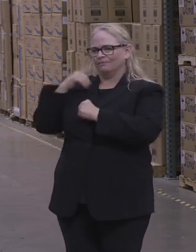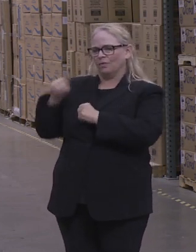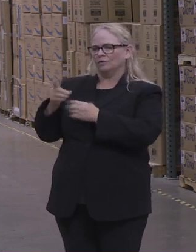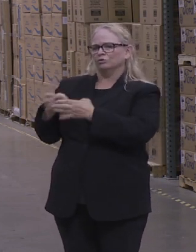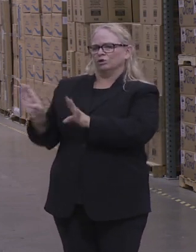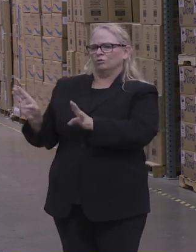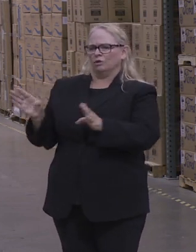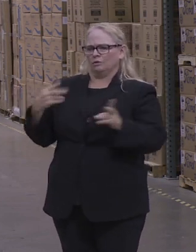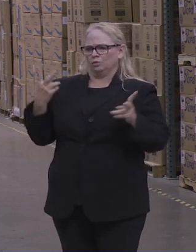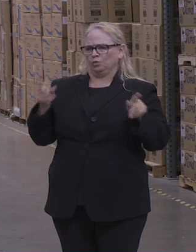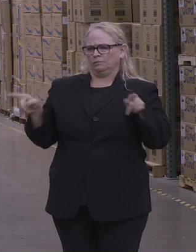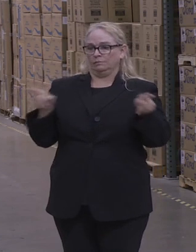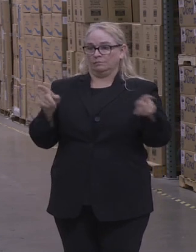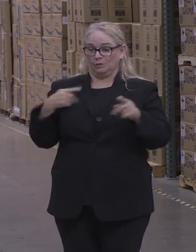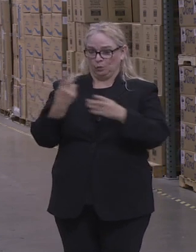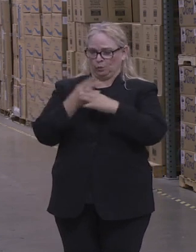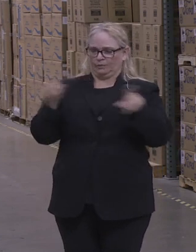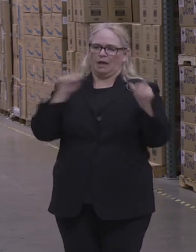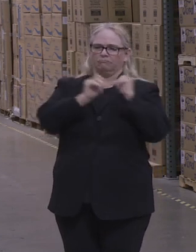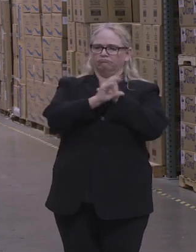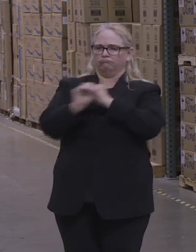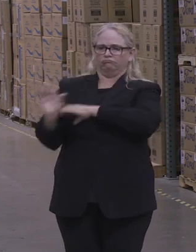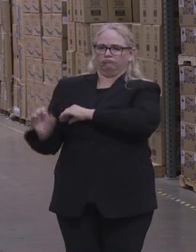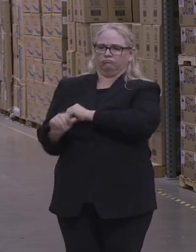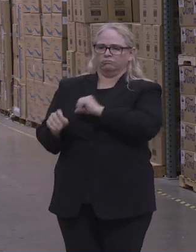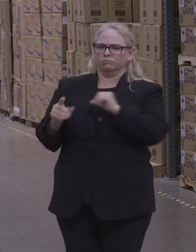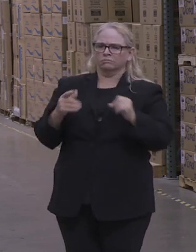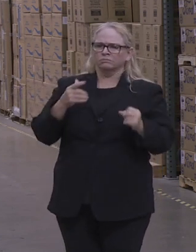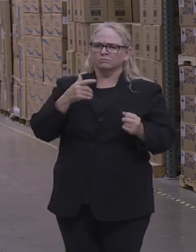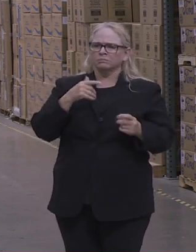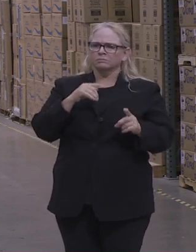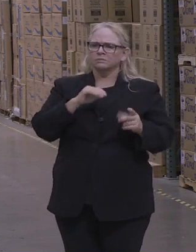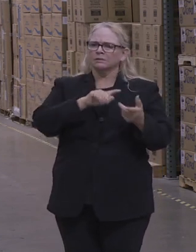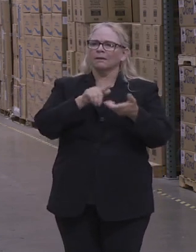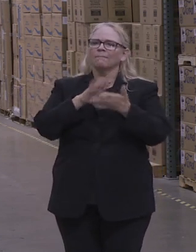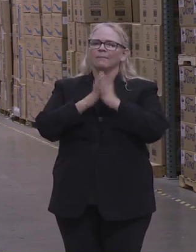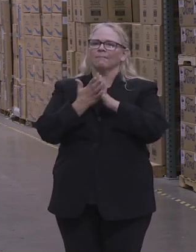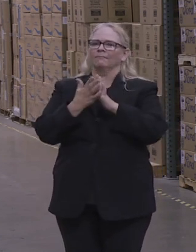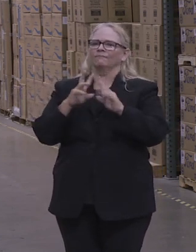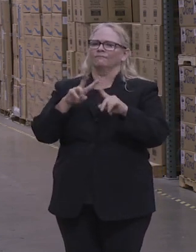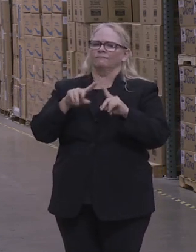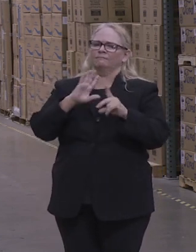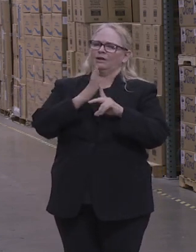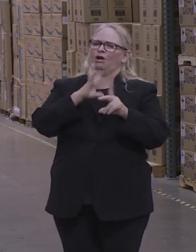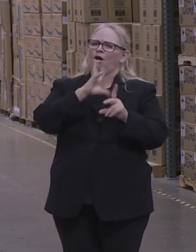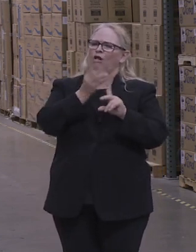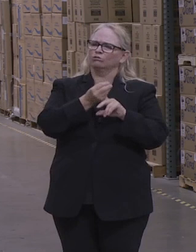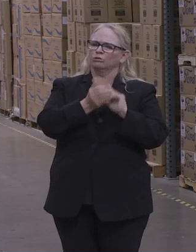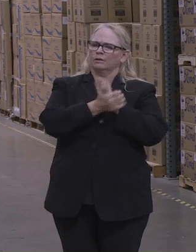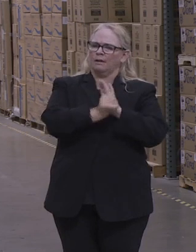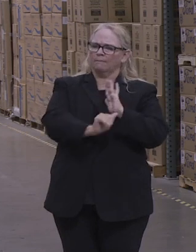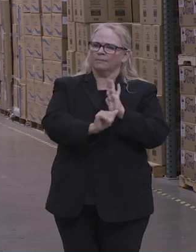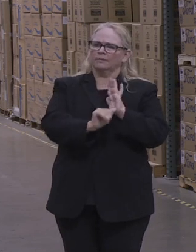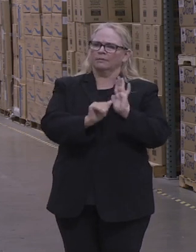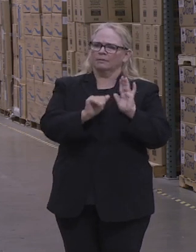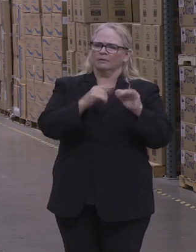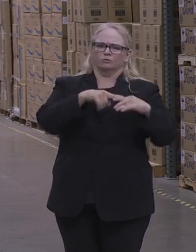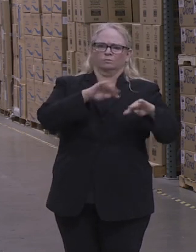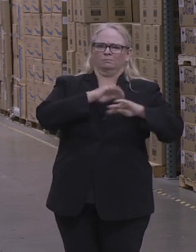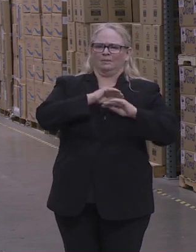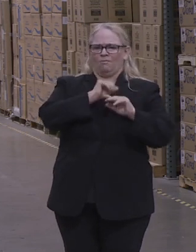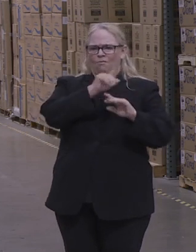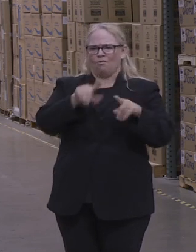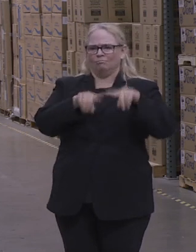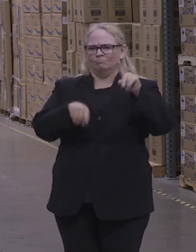targeted in a more culturally competent way, focusing on the needs to particularly focus on the safety of our essential workers,